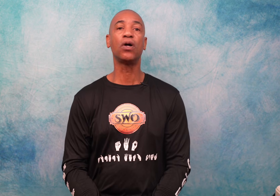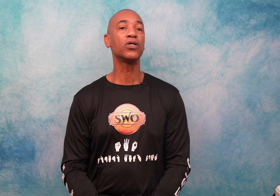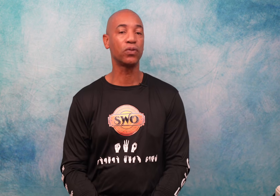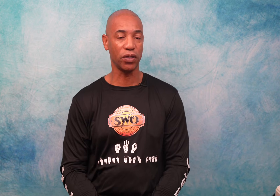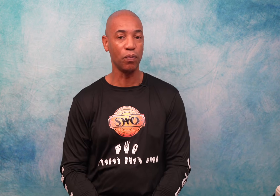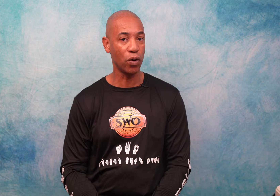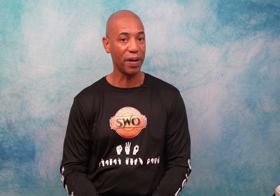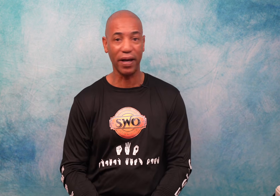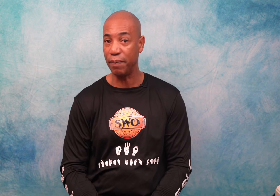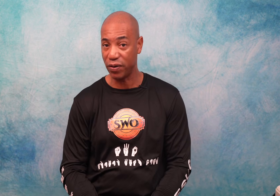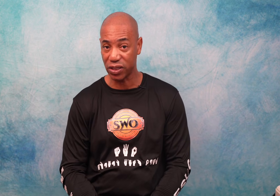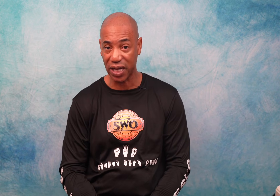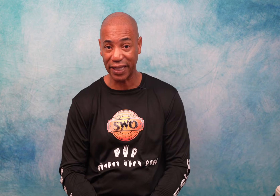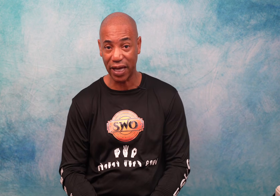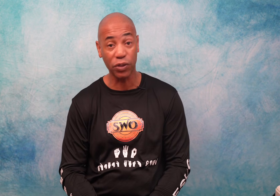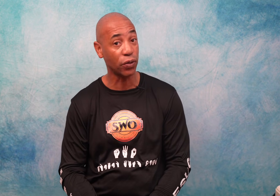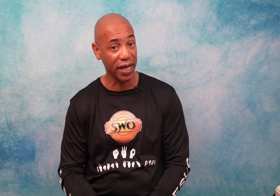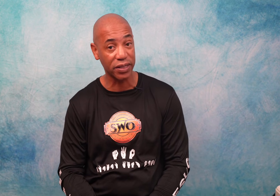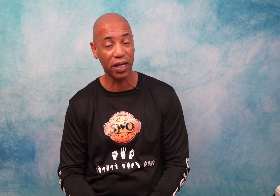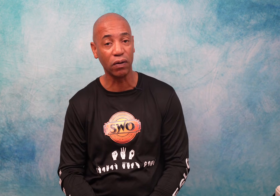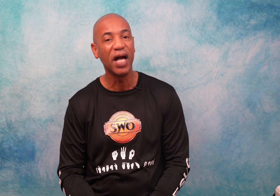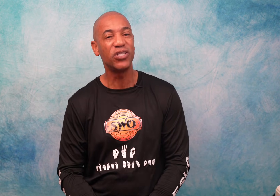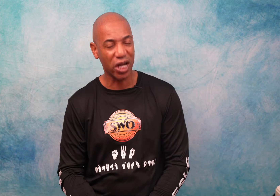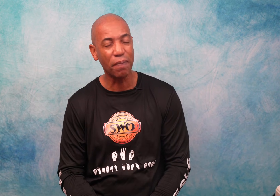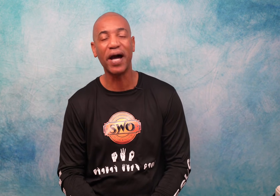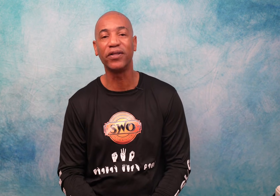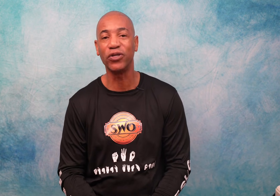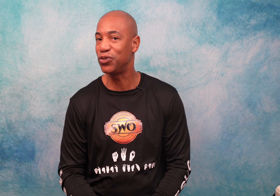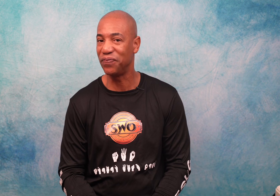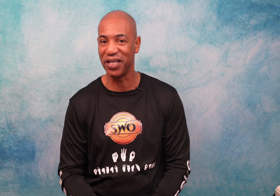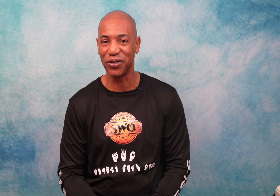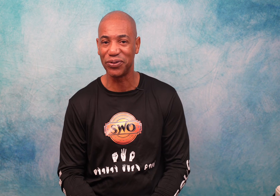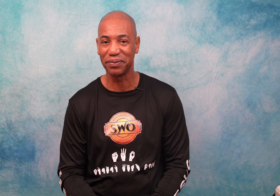also learning more about American Sign Language or ASL, check out my other YouTube videos.